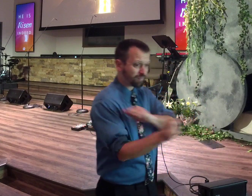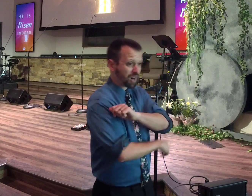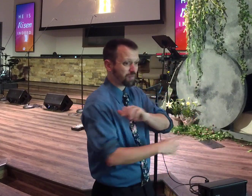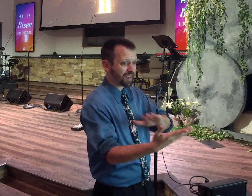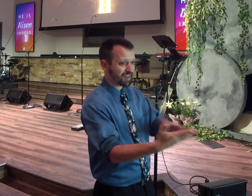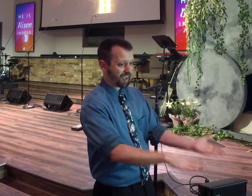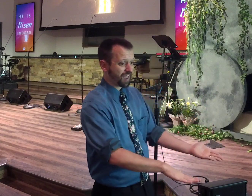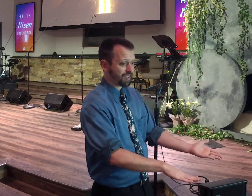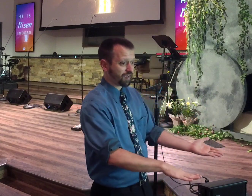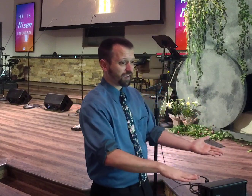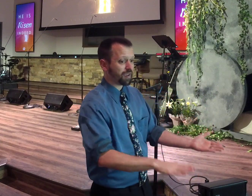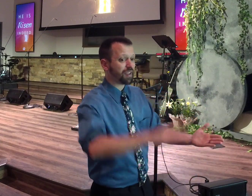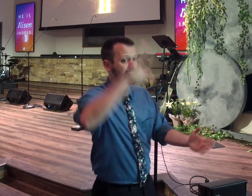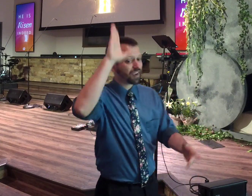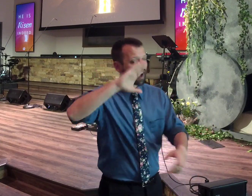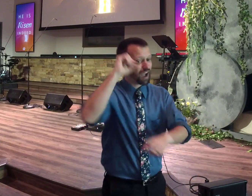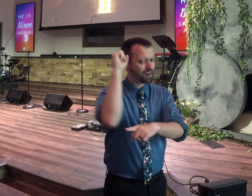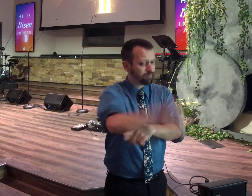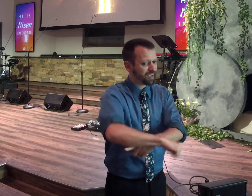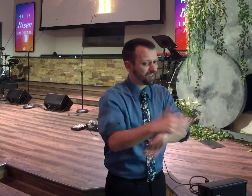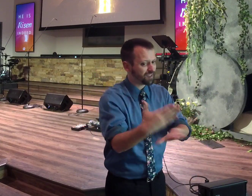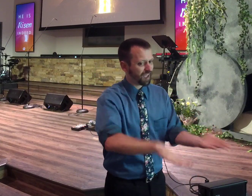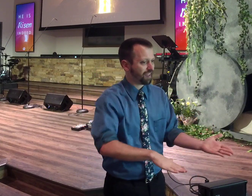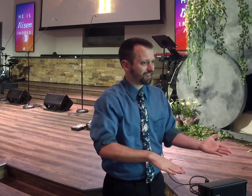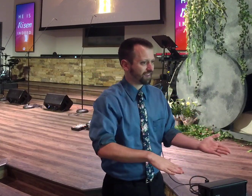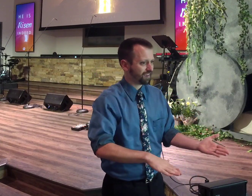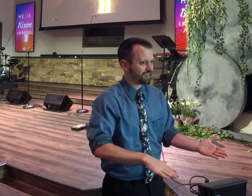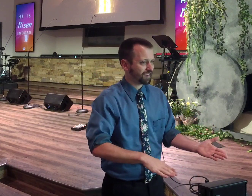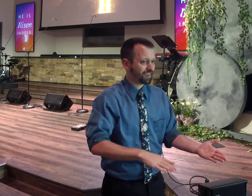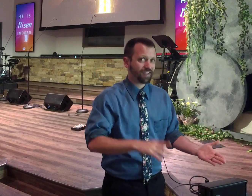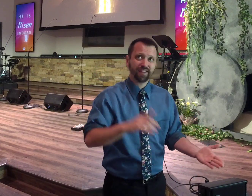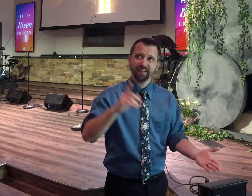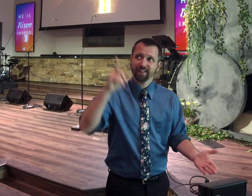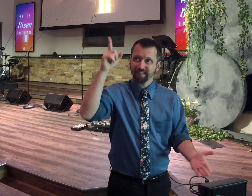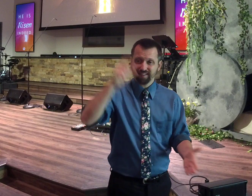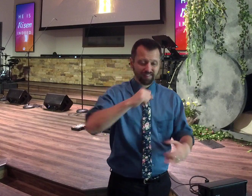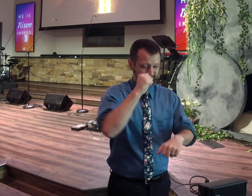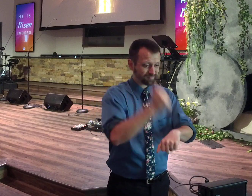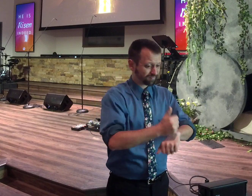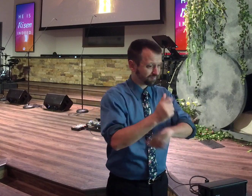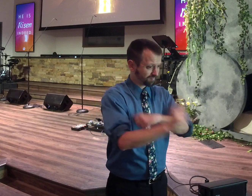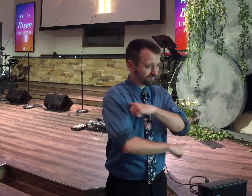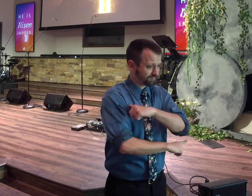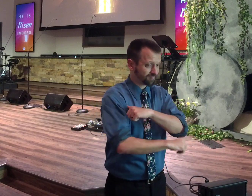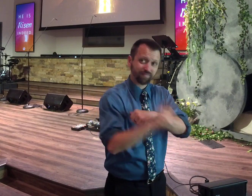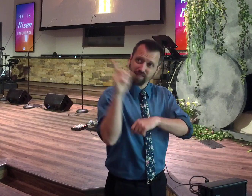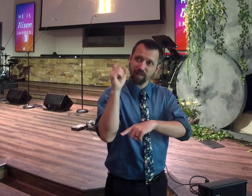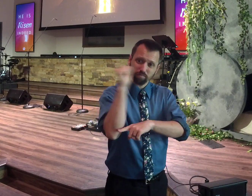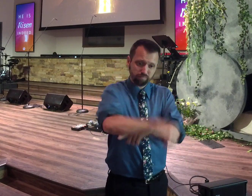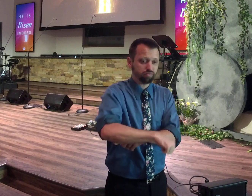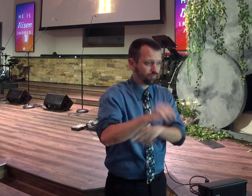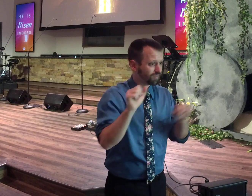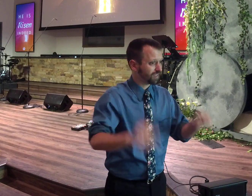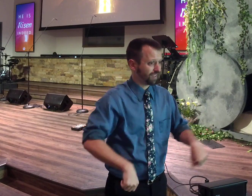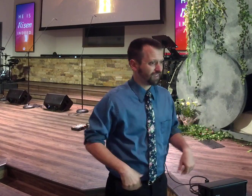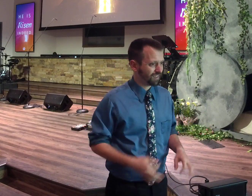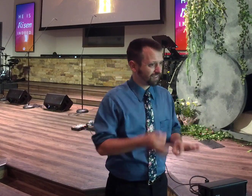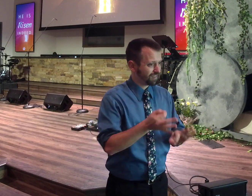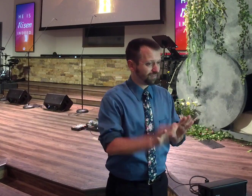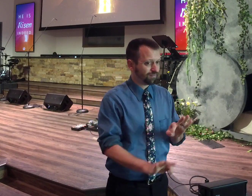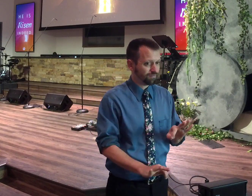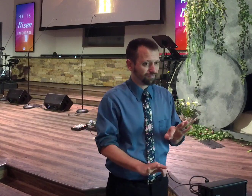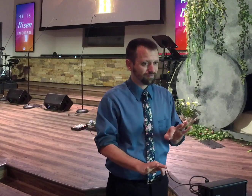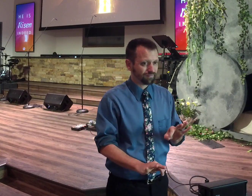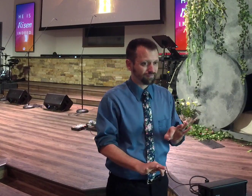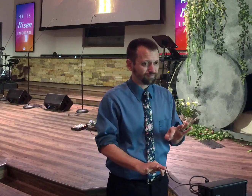he's also the one that can defeat death, since he's the one that imposed death. It's that simple. There was a